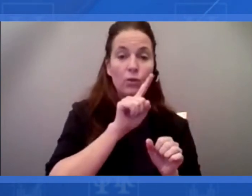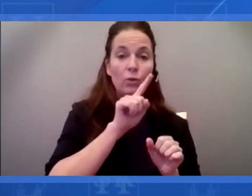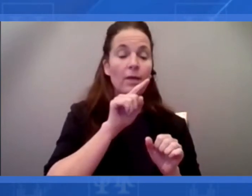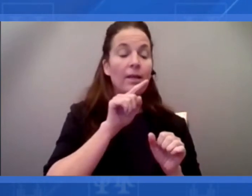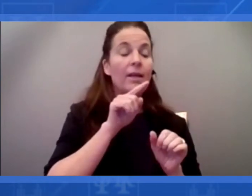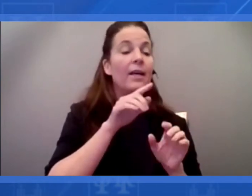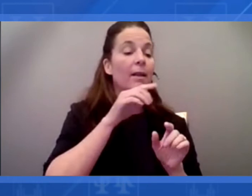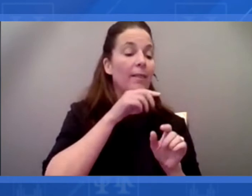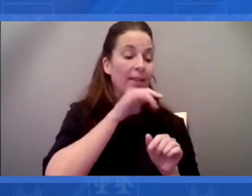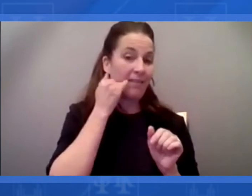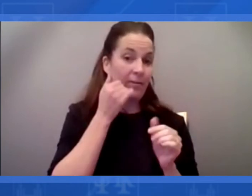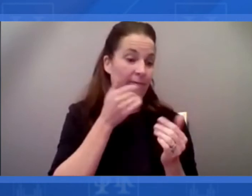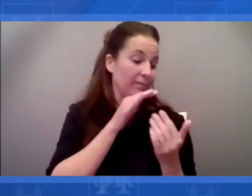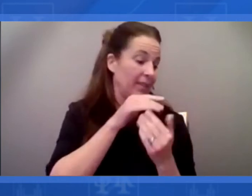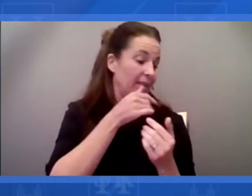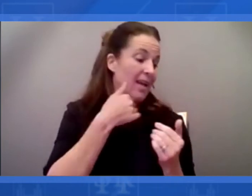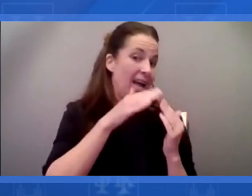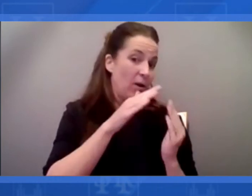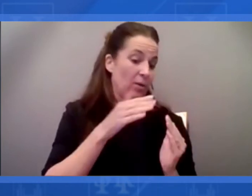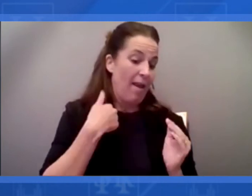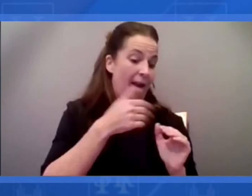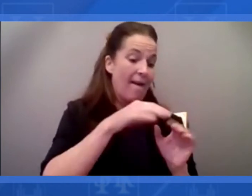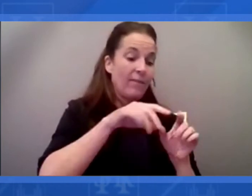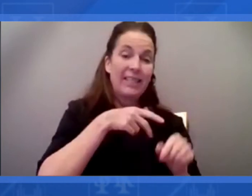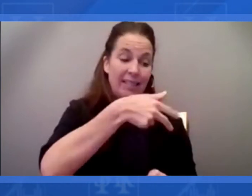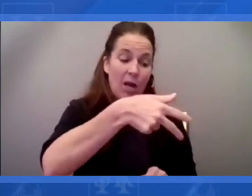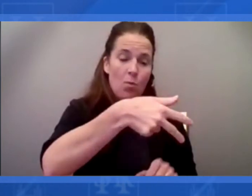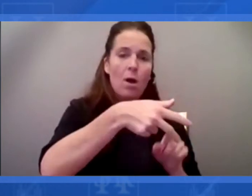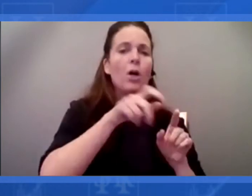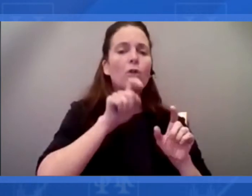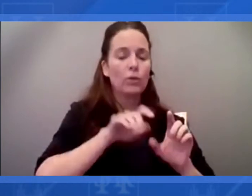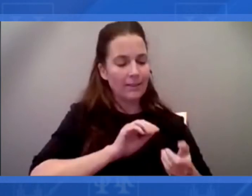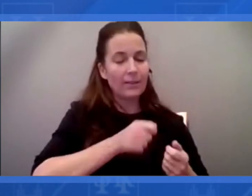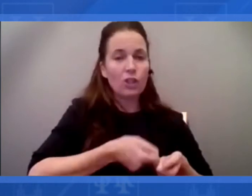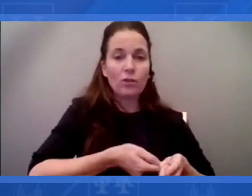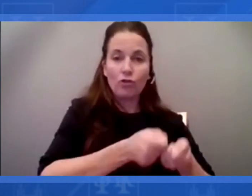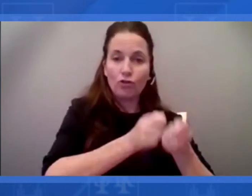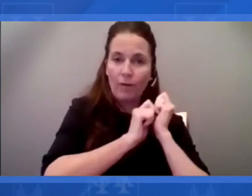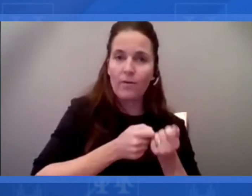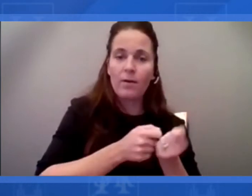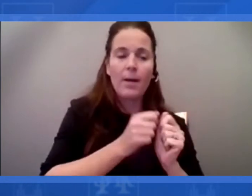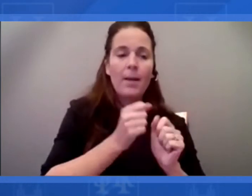after the end of a snow event from sidewalks near their property.